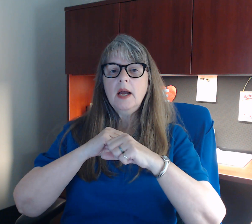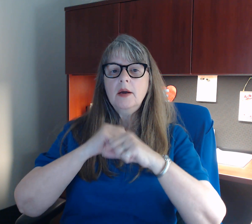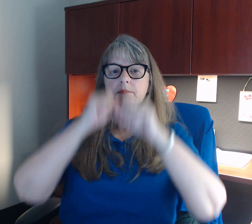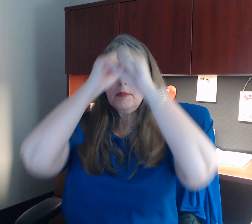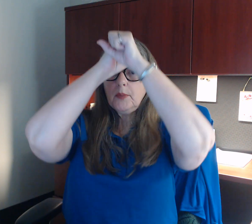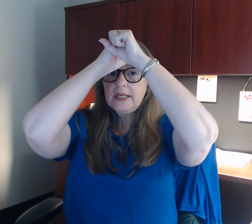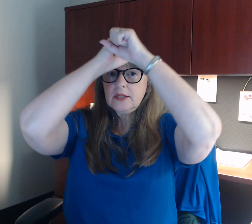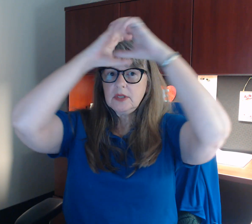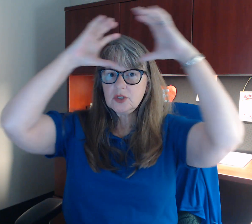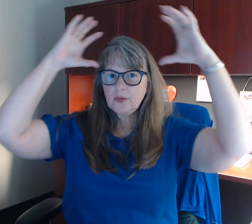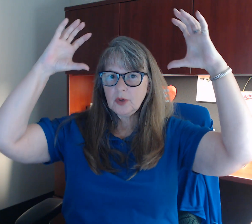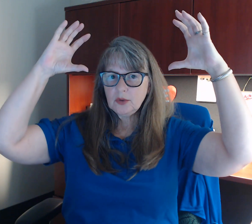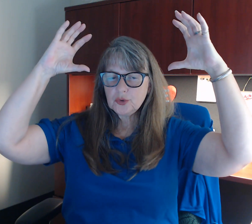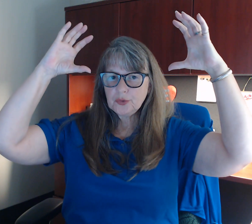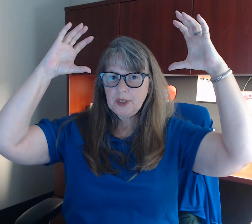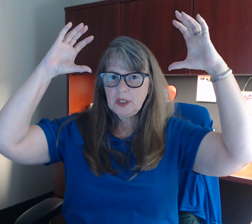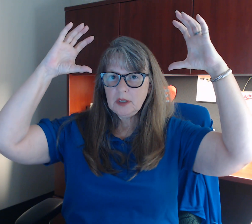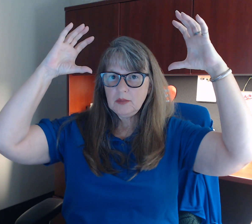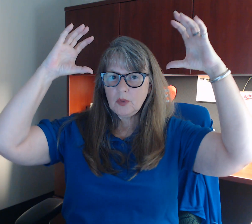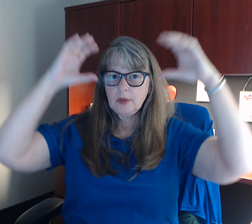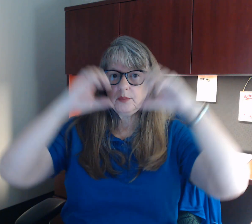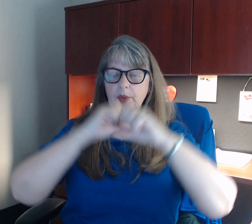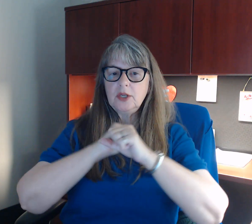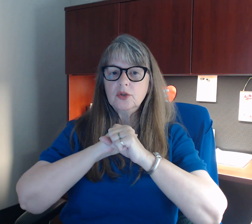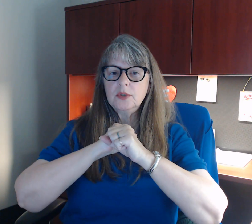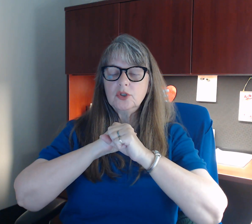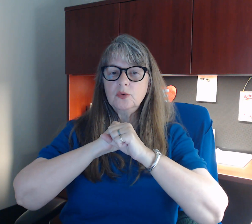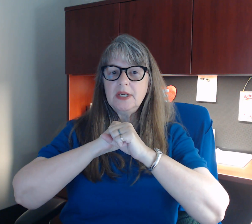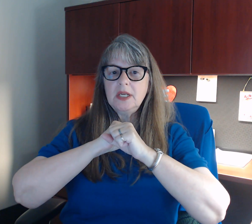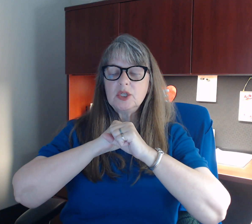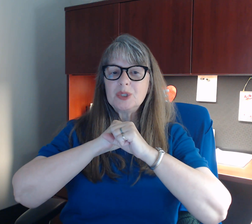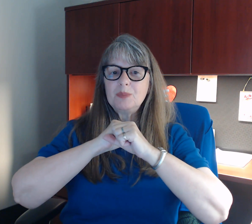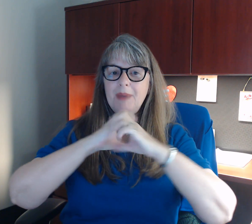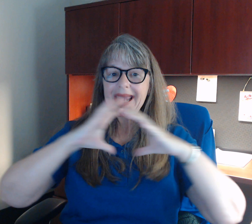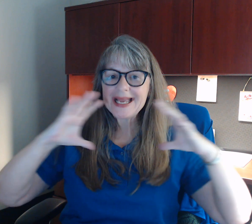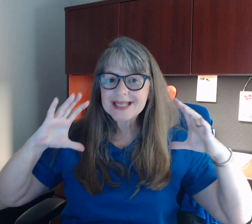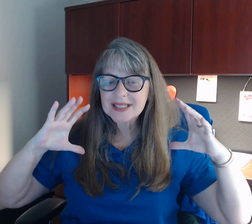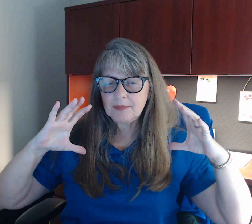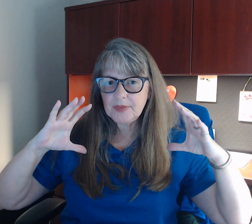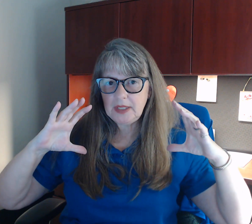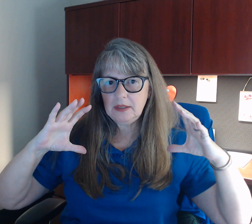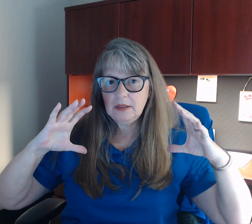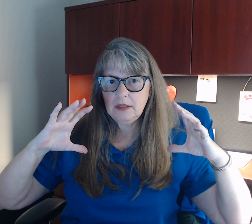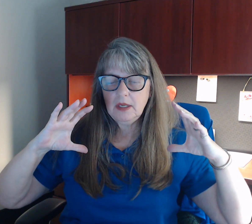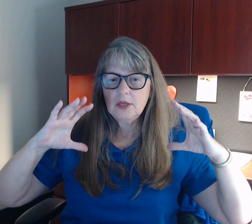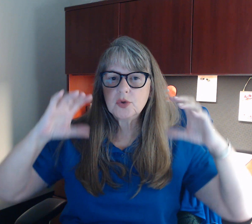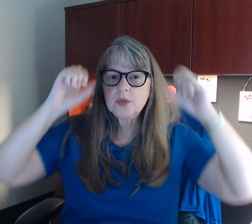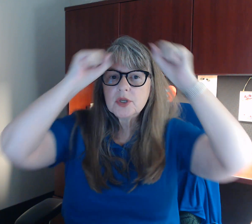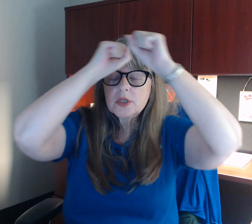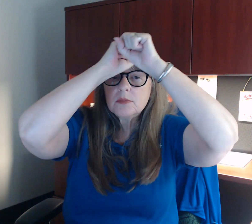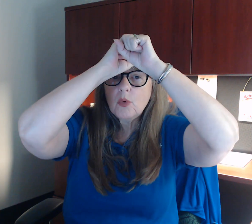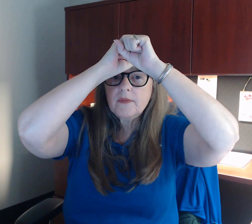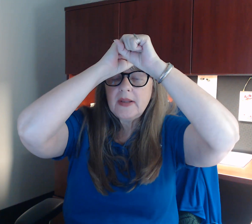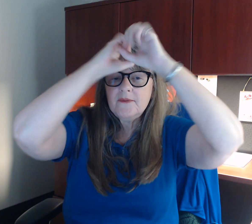Remember we did this for dream, or we can do it to expand something. So this is more of an